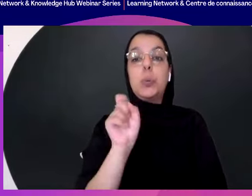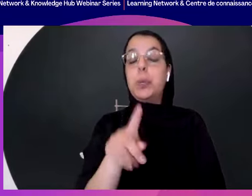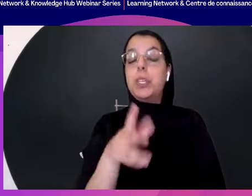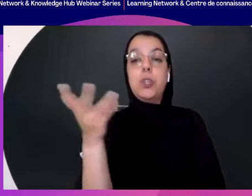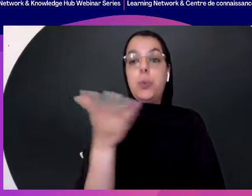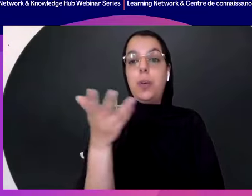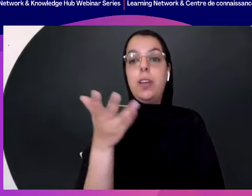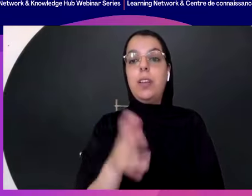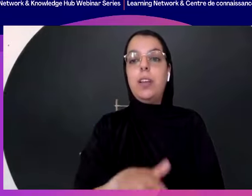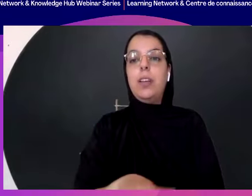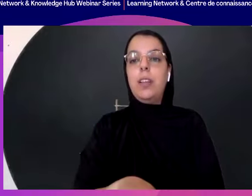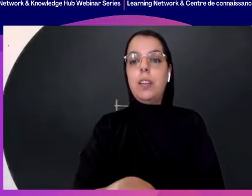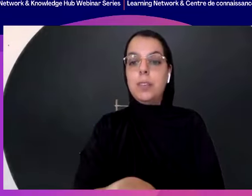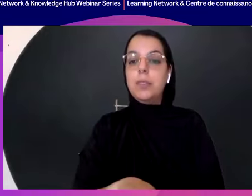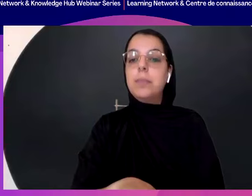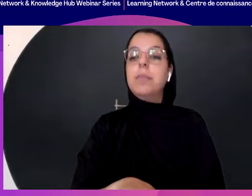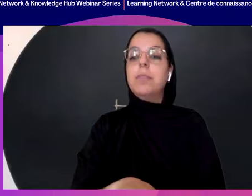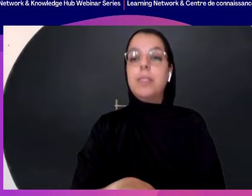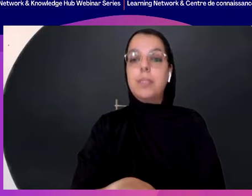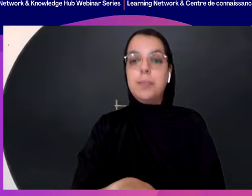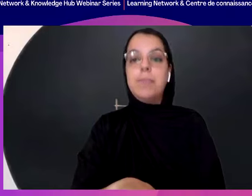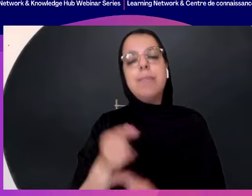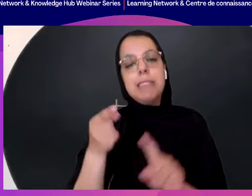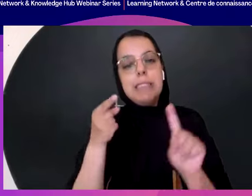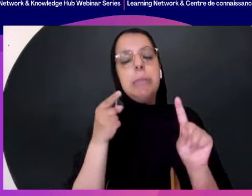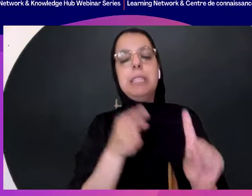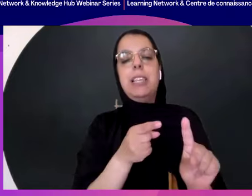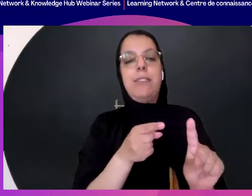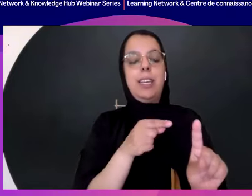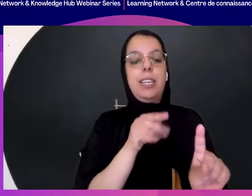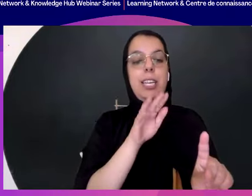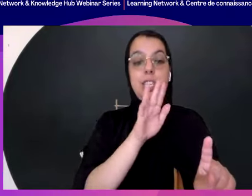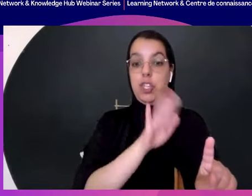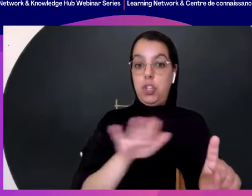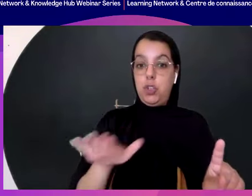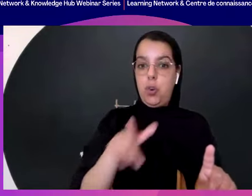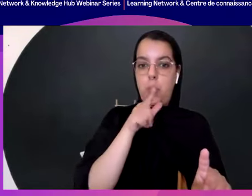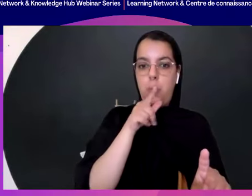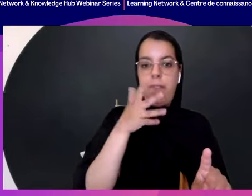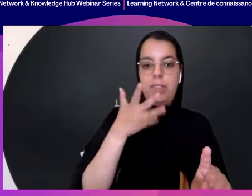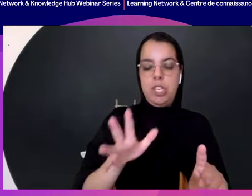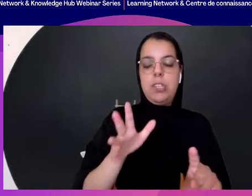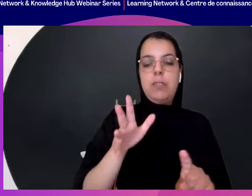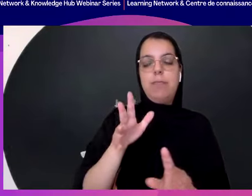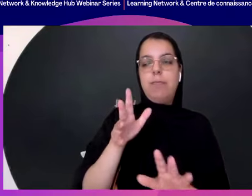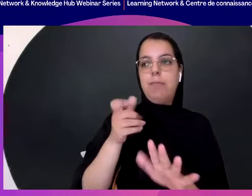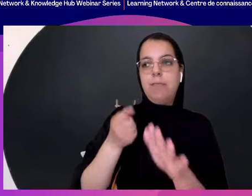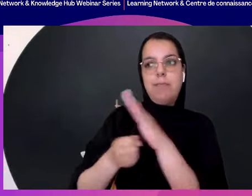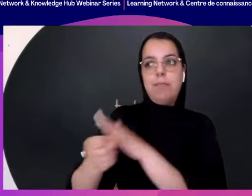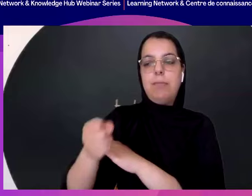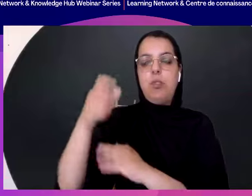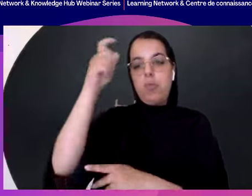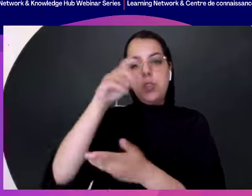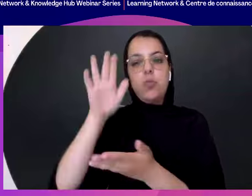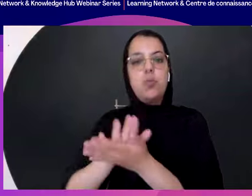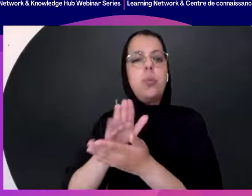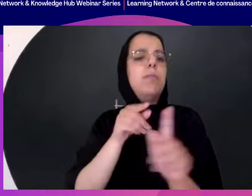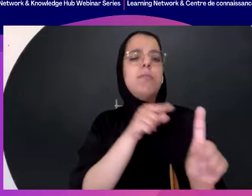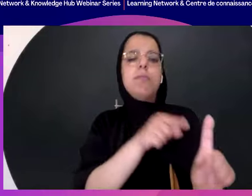around the specific experience of children kept in residential schools, and specifically, how long were they kept in